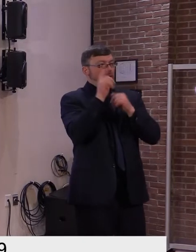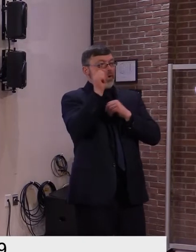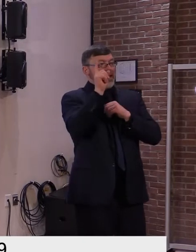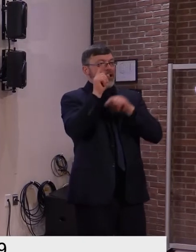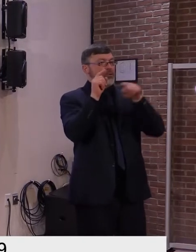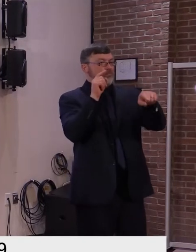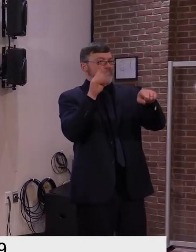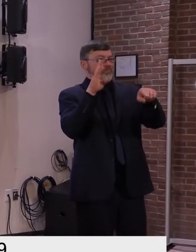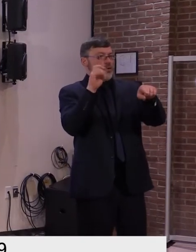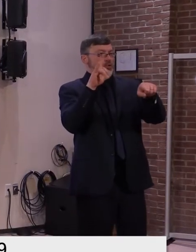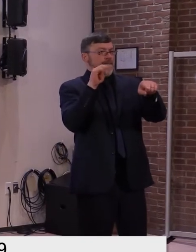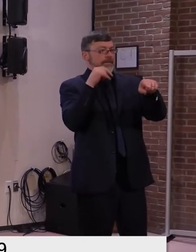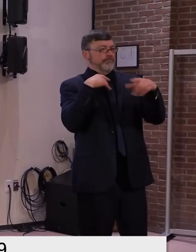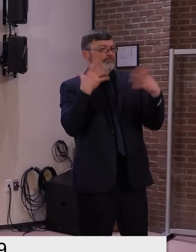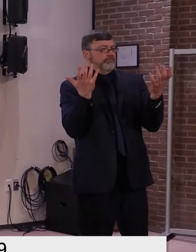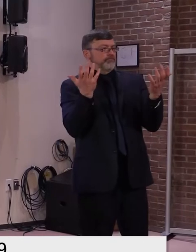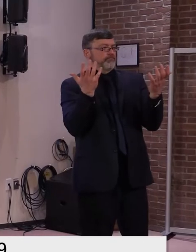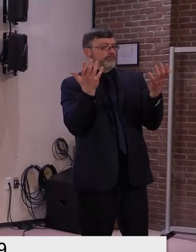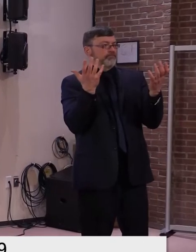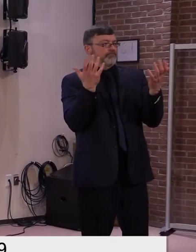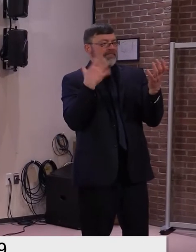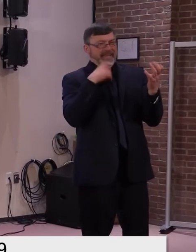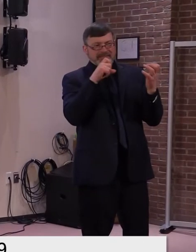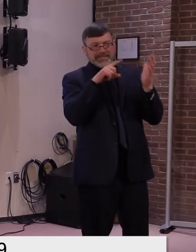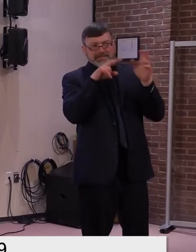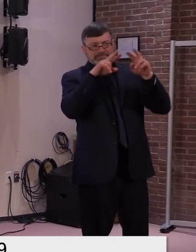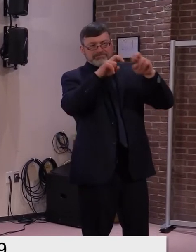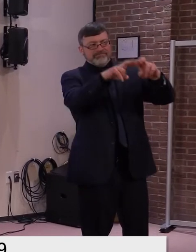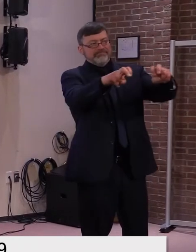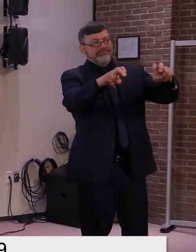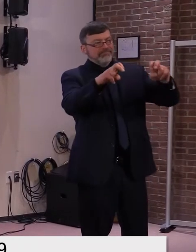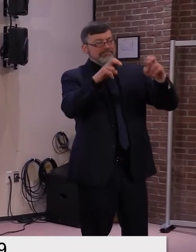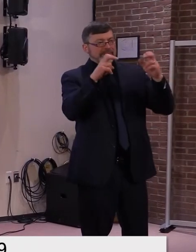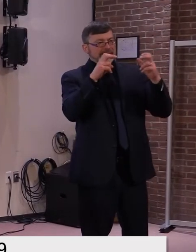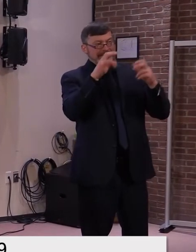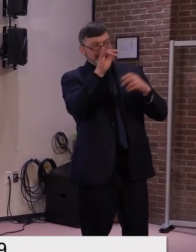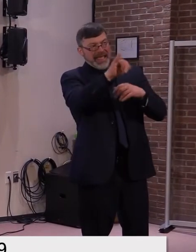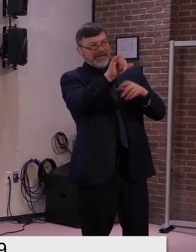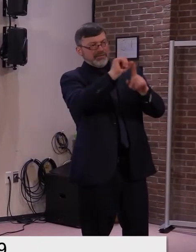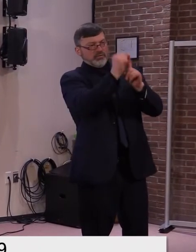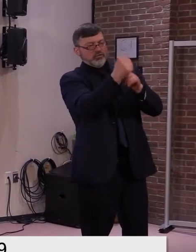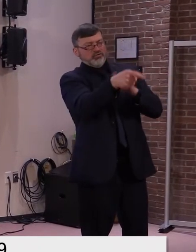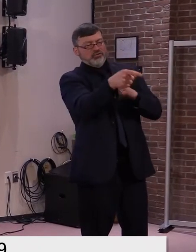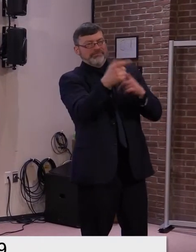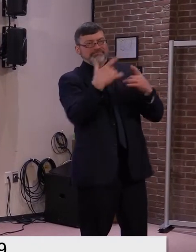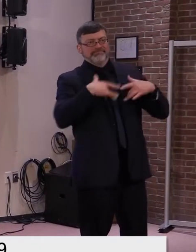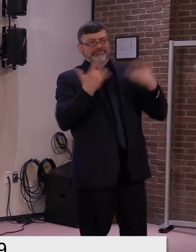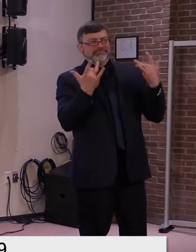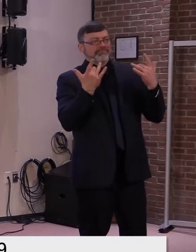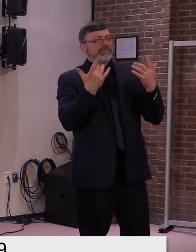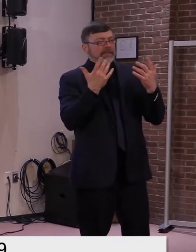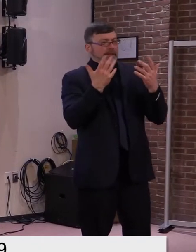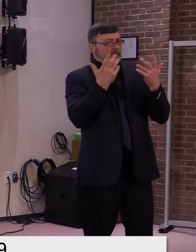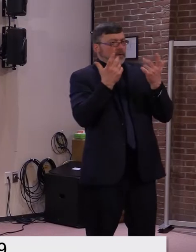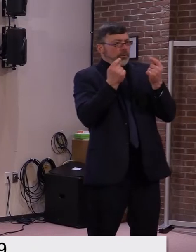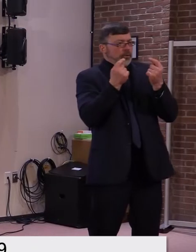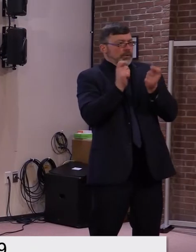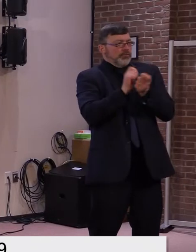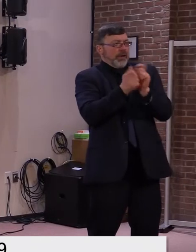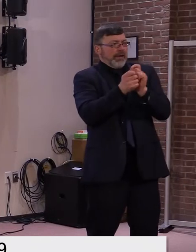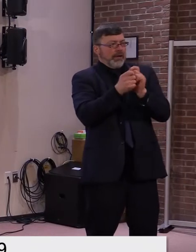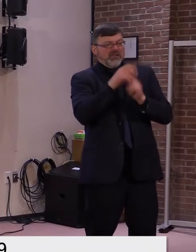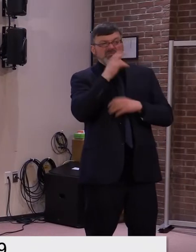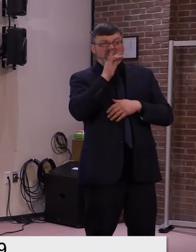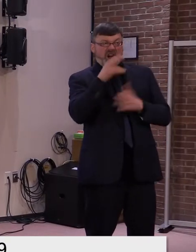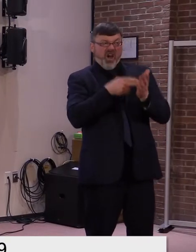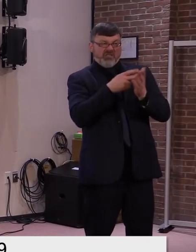particular. It's been very discouraging of what happened there, and we just got to figure out where we